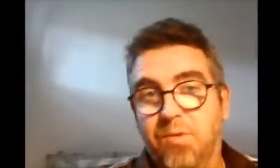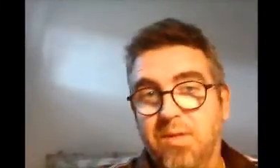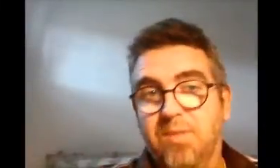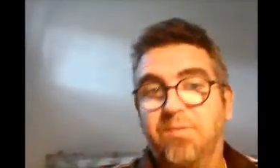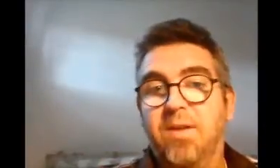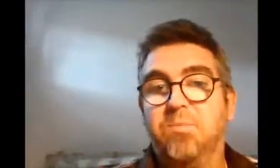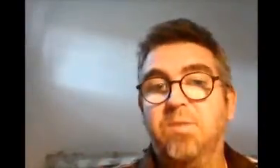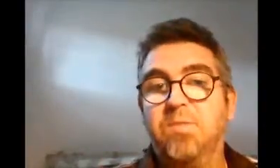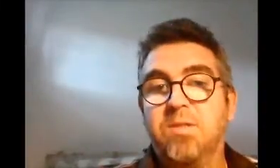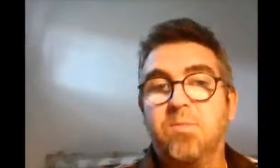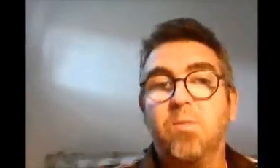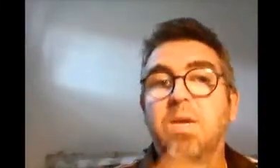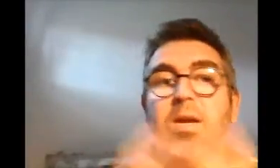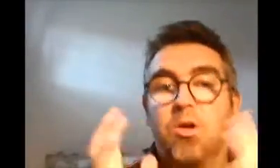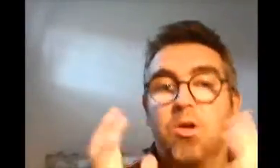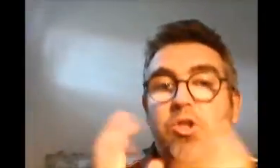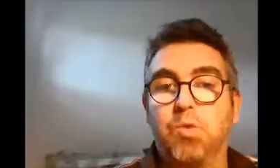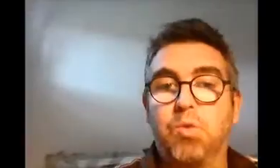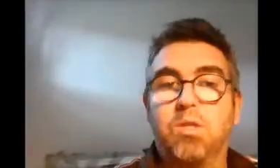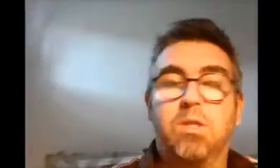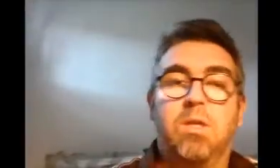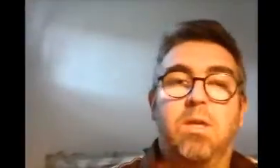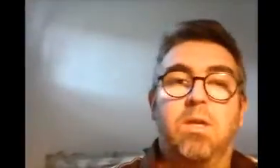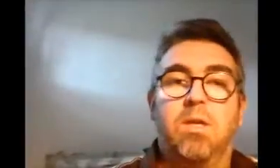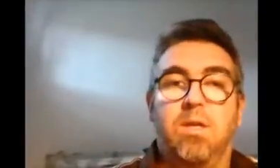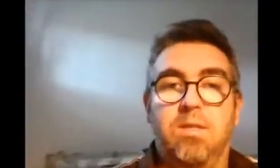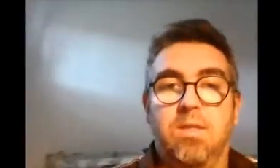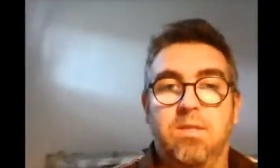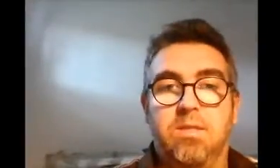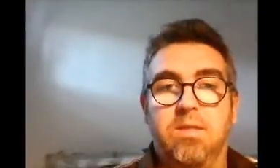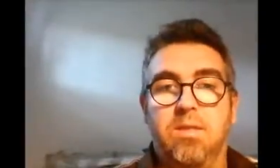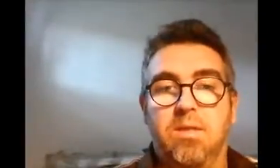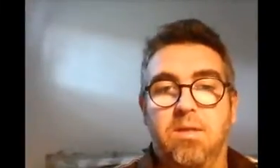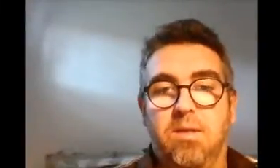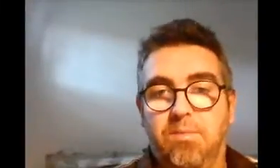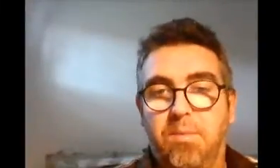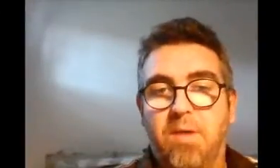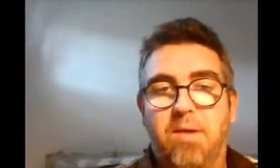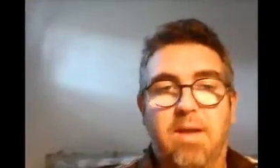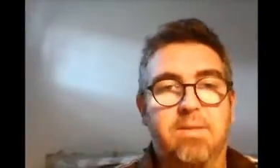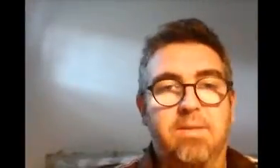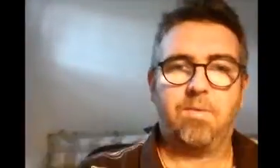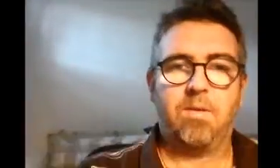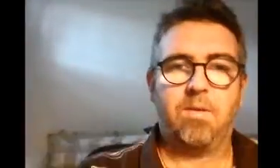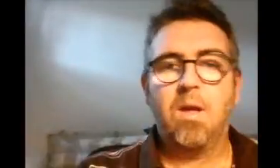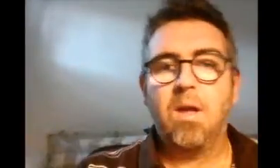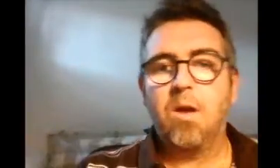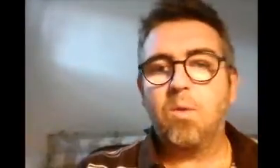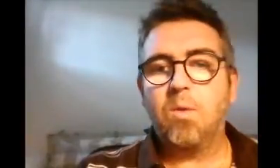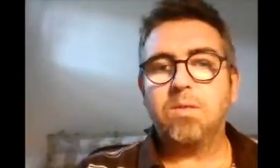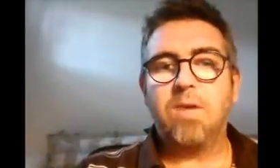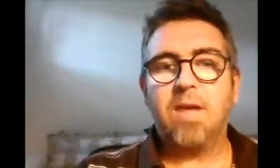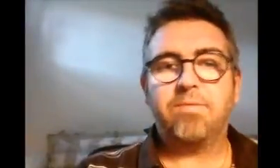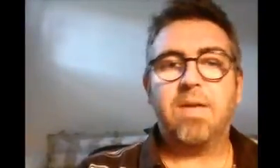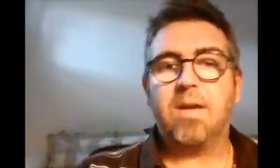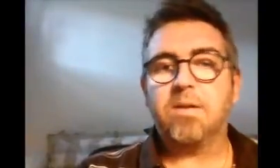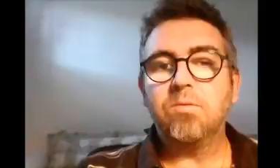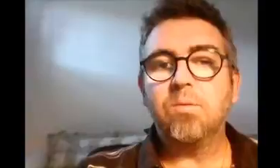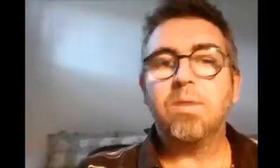this effect to be visible, we cannot use this parallax. Once you have the angle, with the